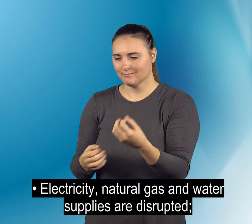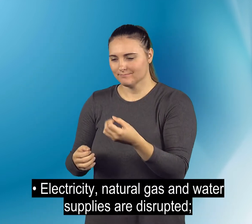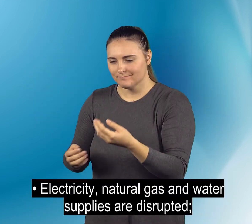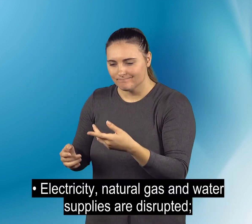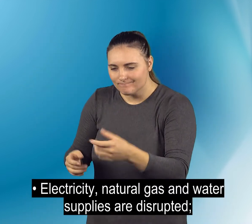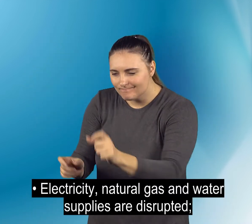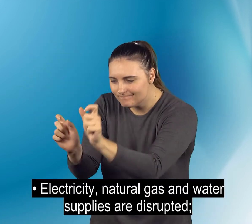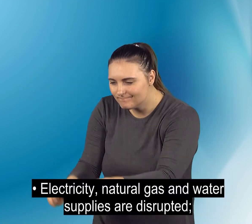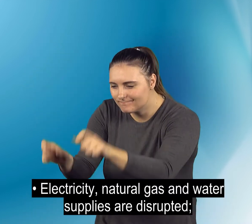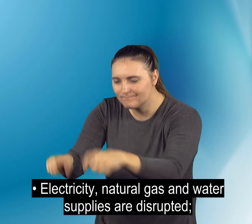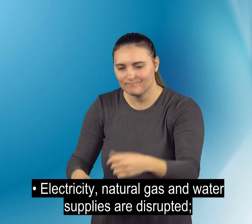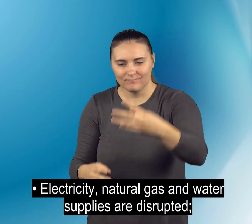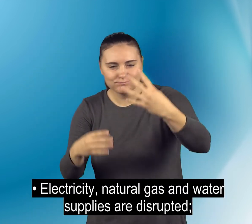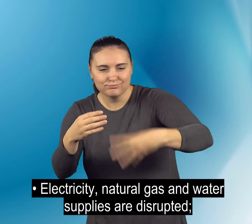water supplies are disrupted.